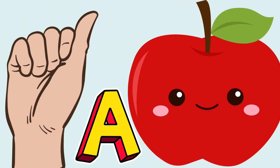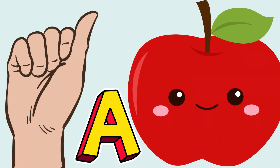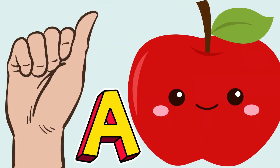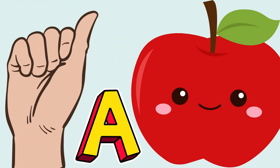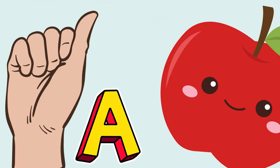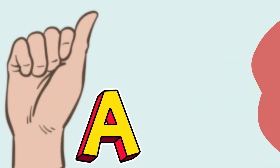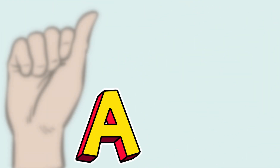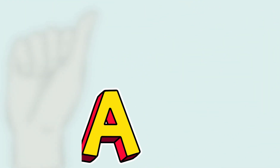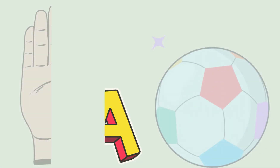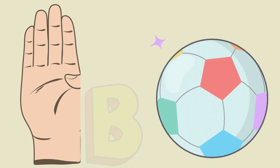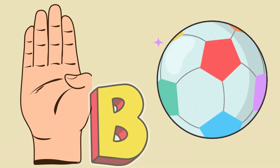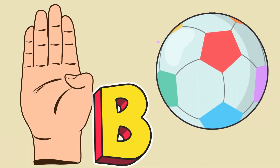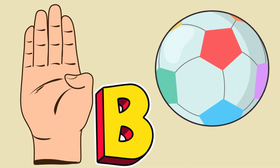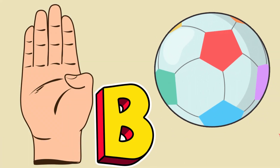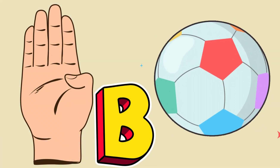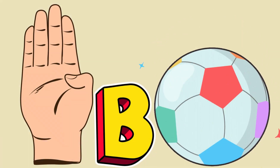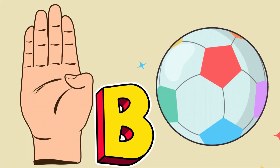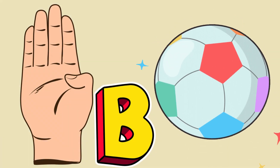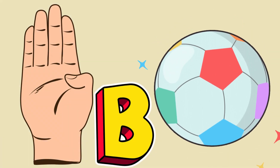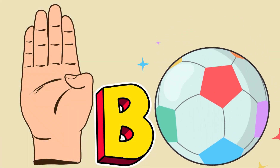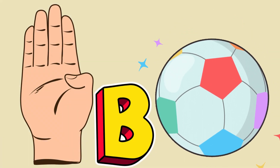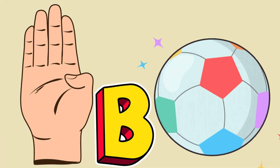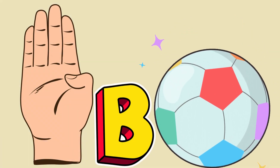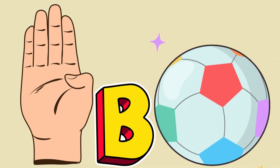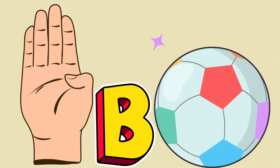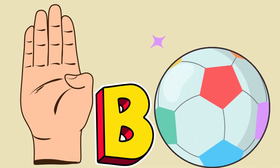Apple. B is for ball.